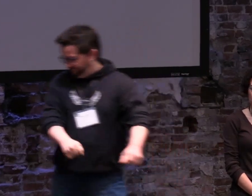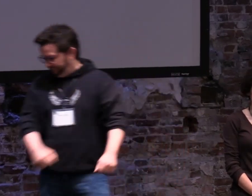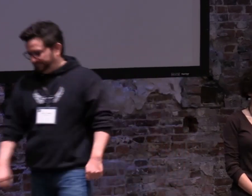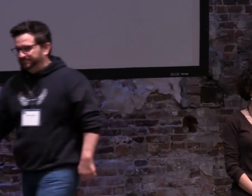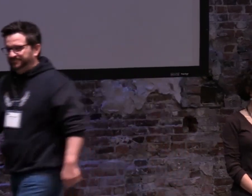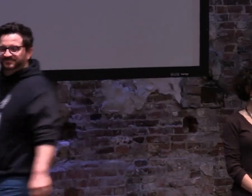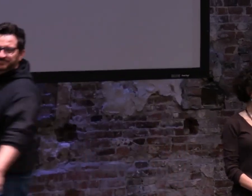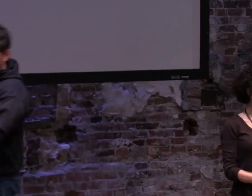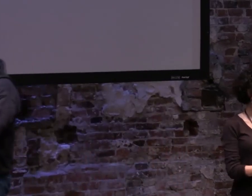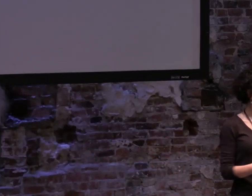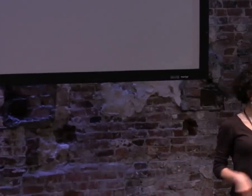next 3 days.